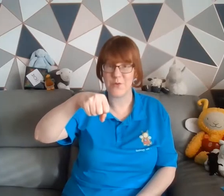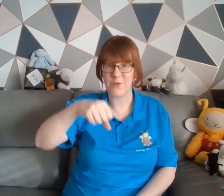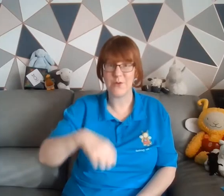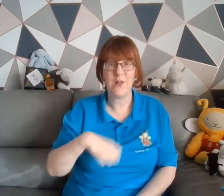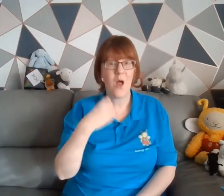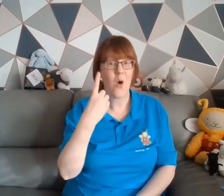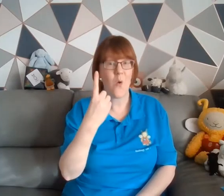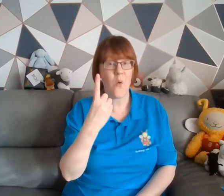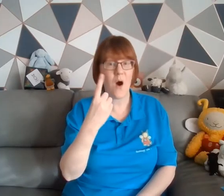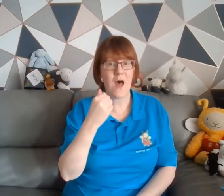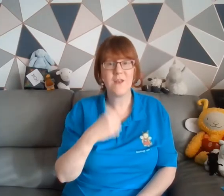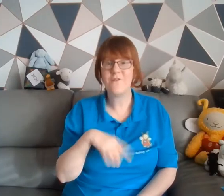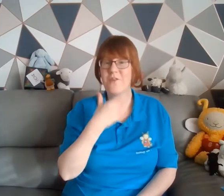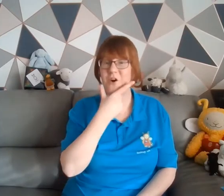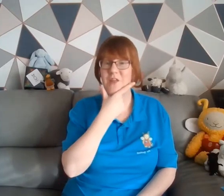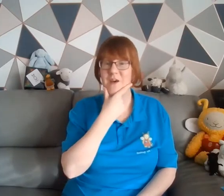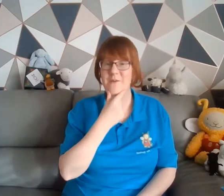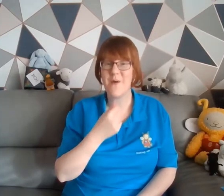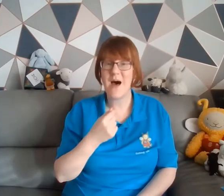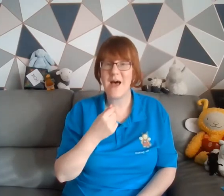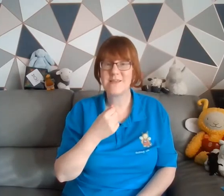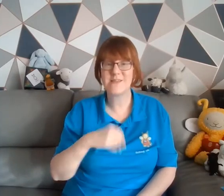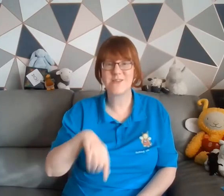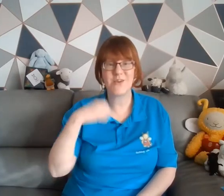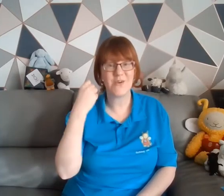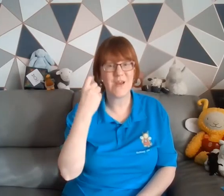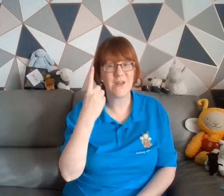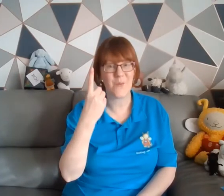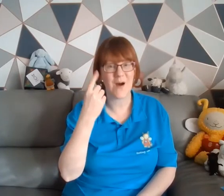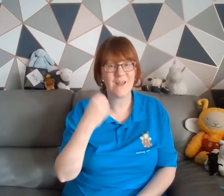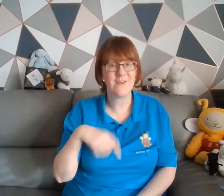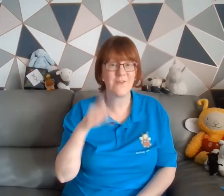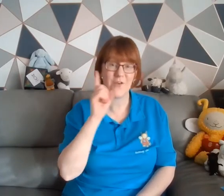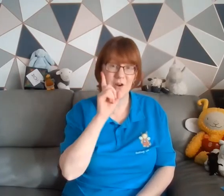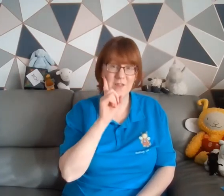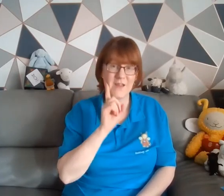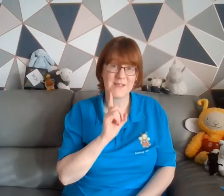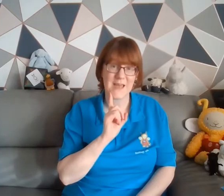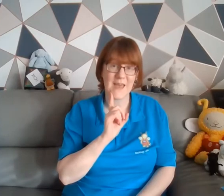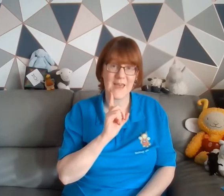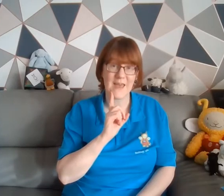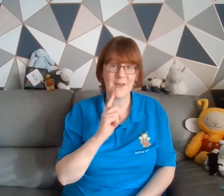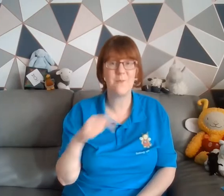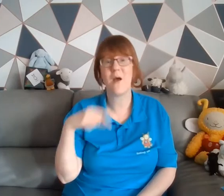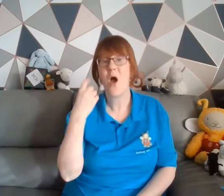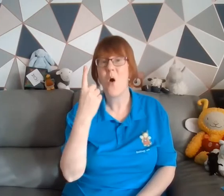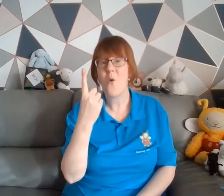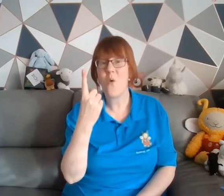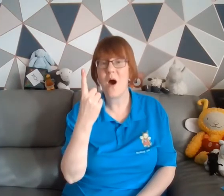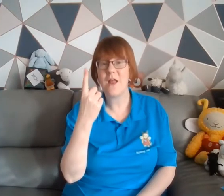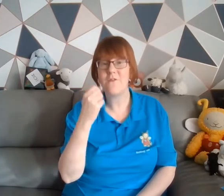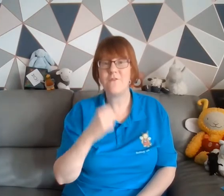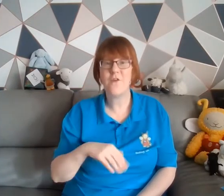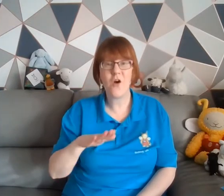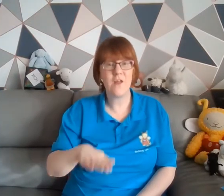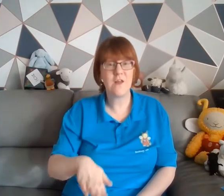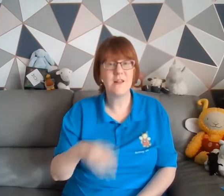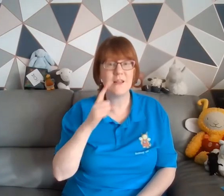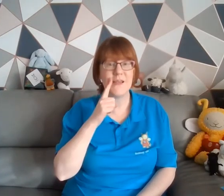full. One for the master and one for the dame, one for the